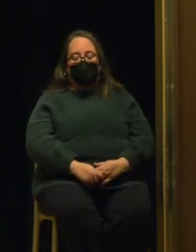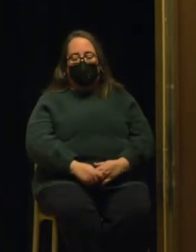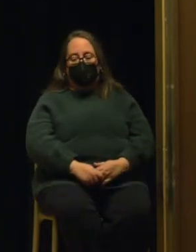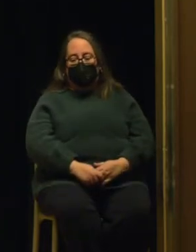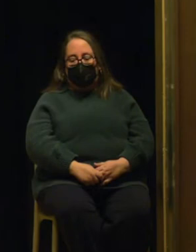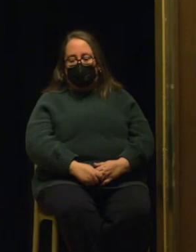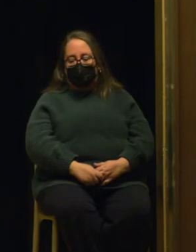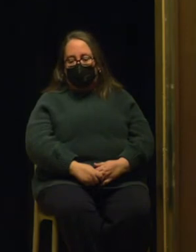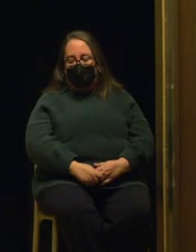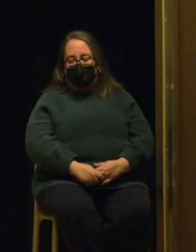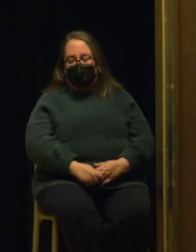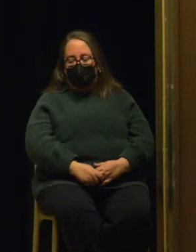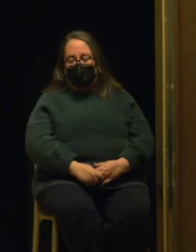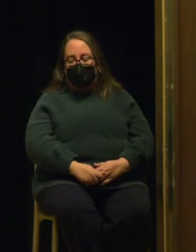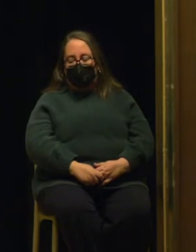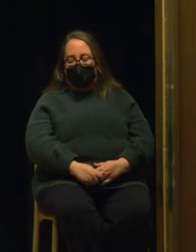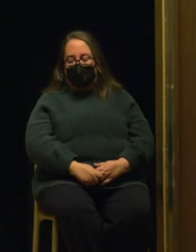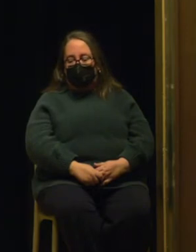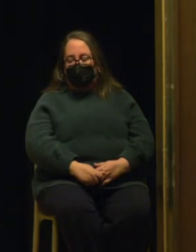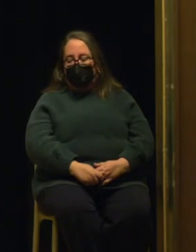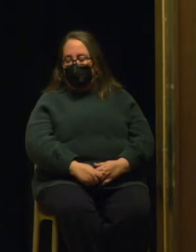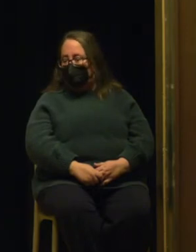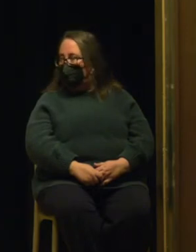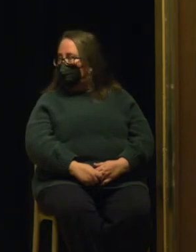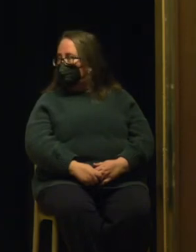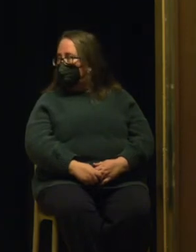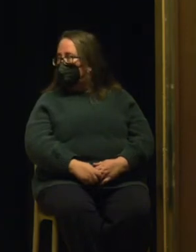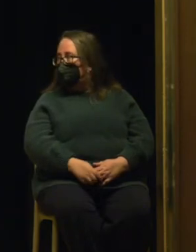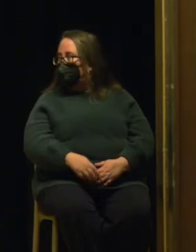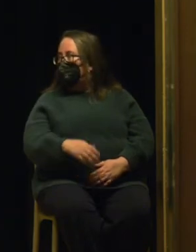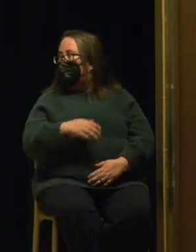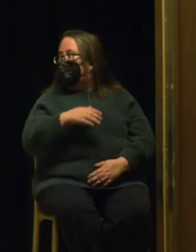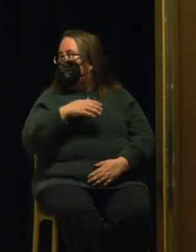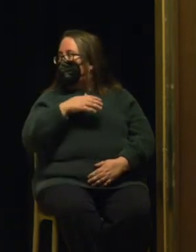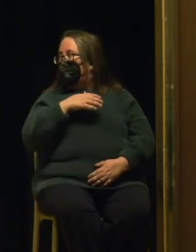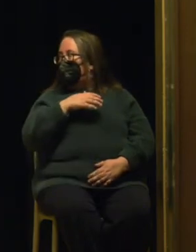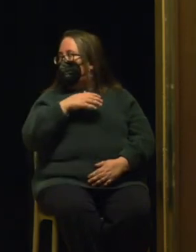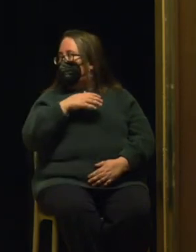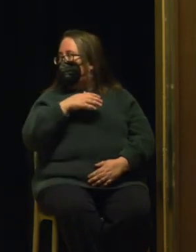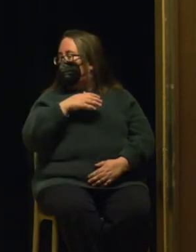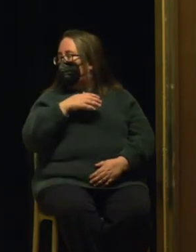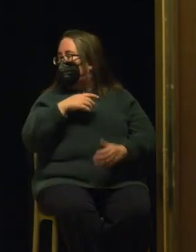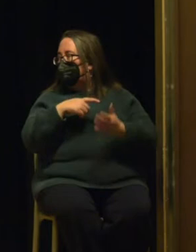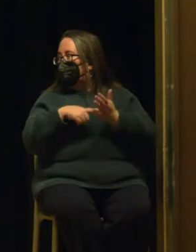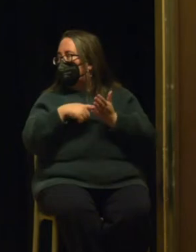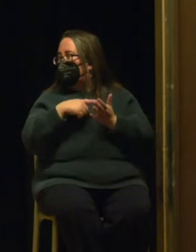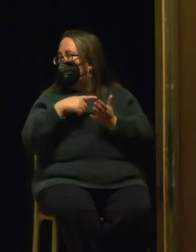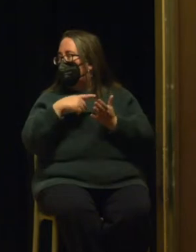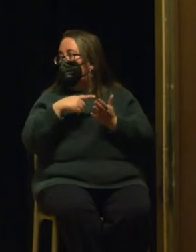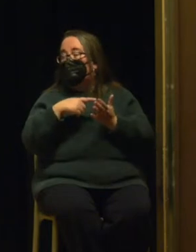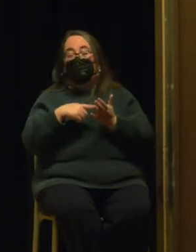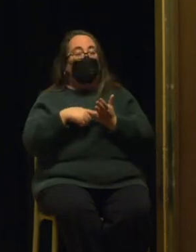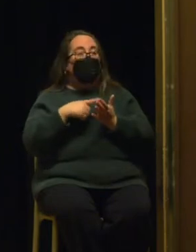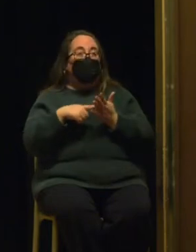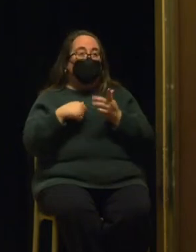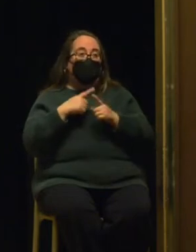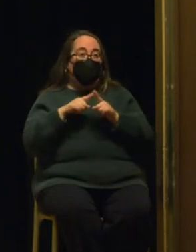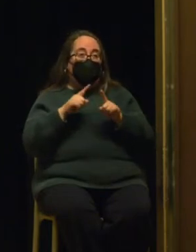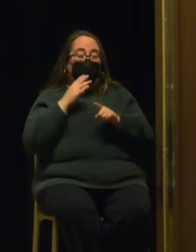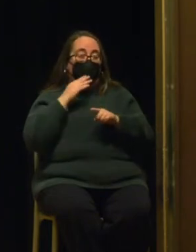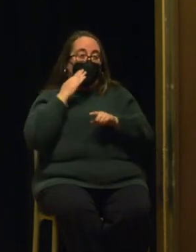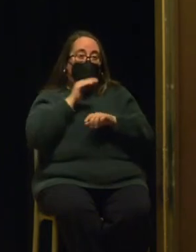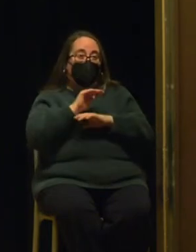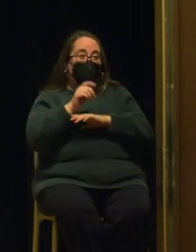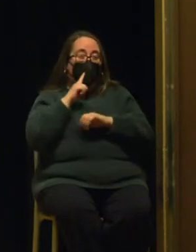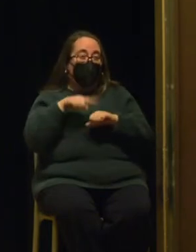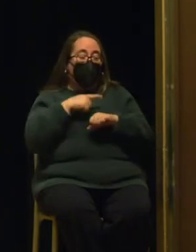we went, no, we, I went, we went public after my son Quinn was born, when, you know, I can't go home at night for a long time, or